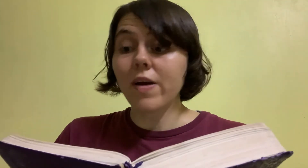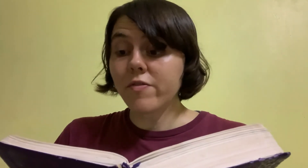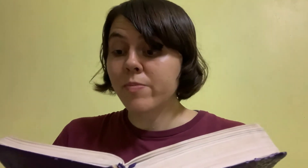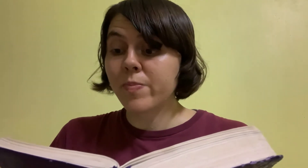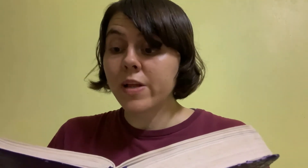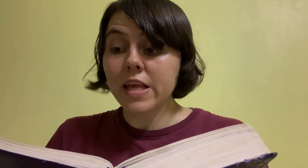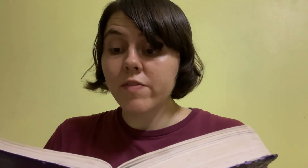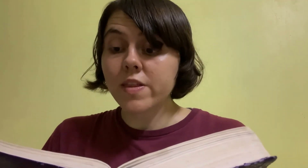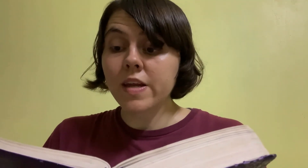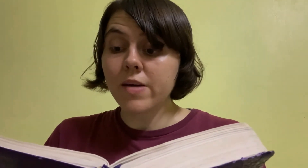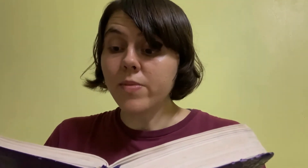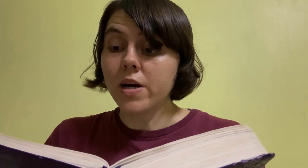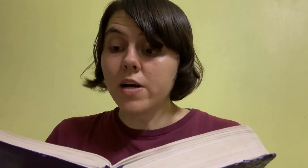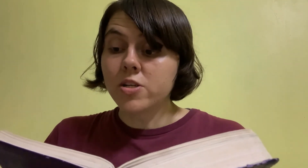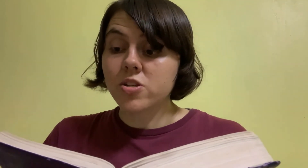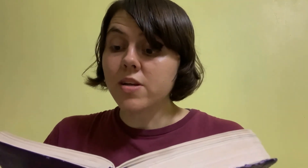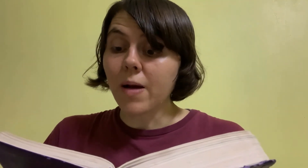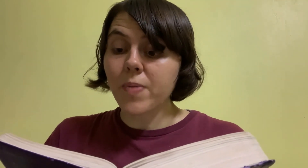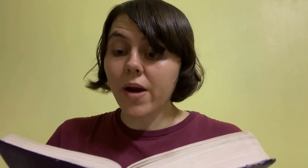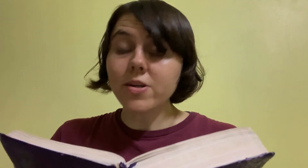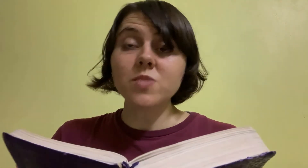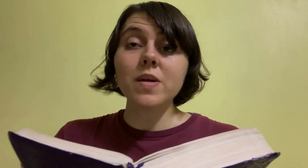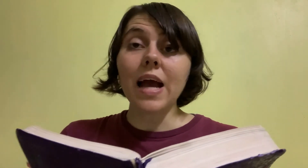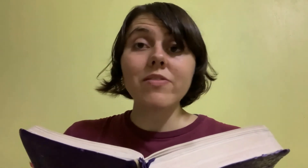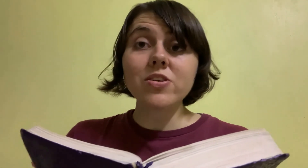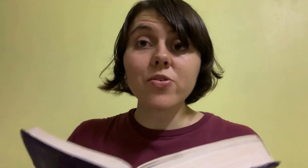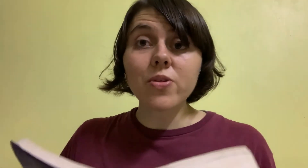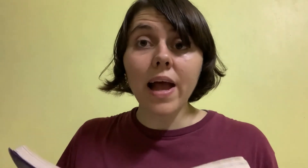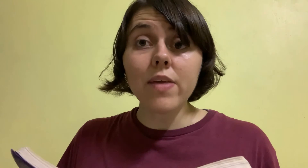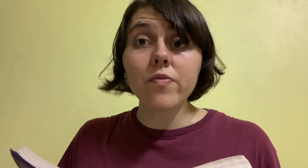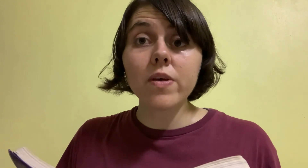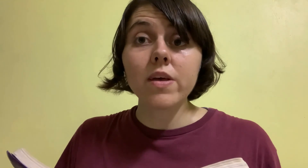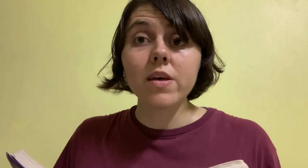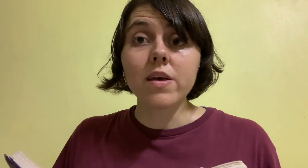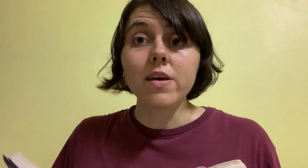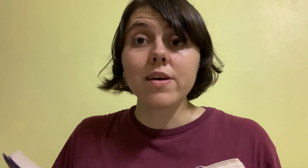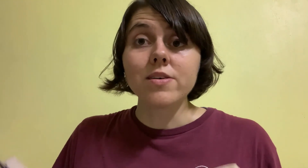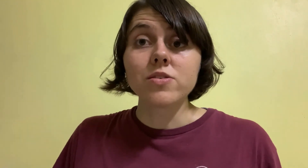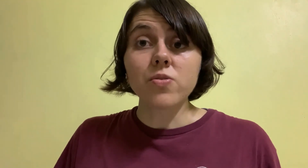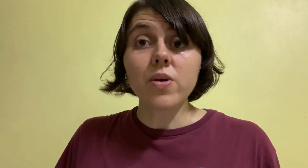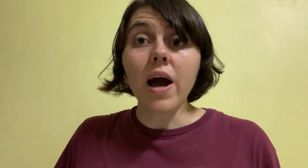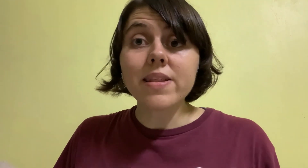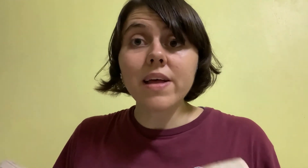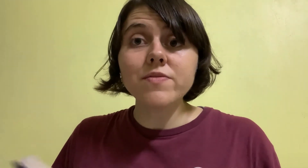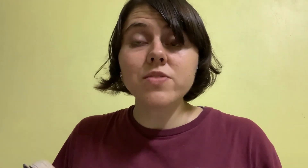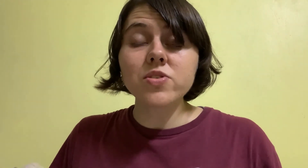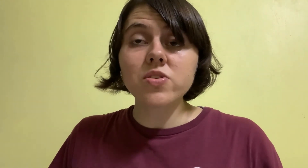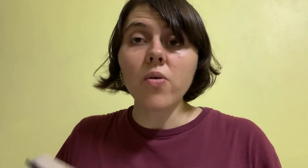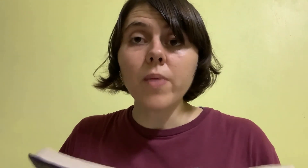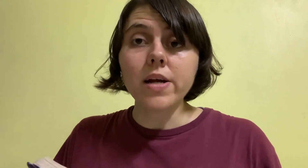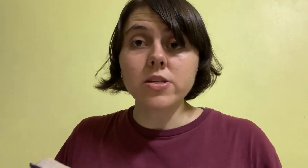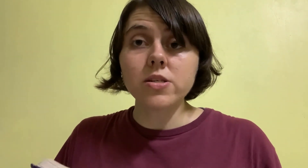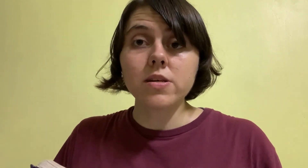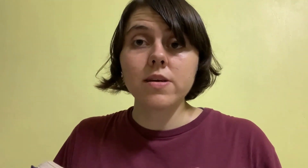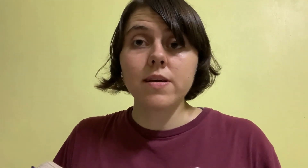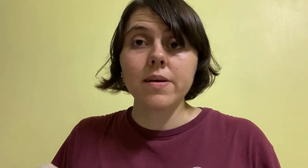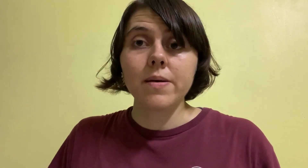whosoever believeth in him should not perish but have eternal life. So God loves you so much, but